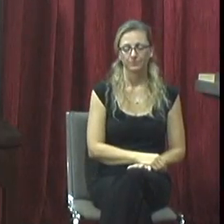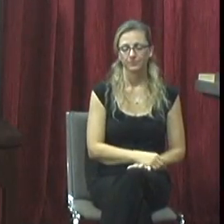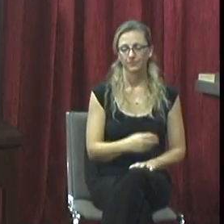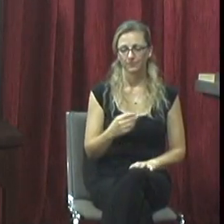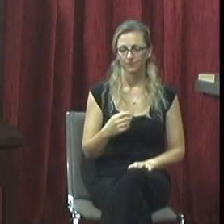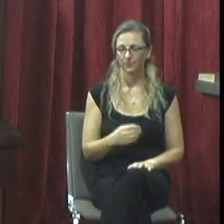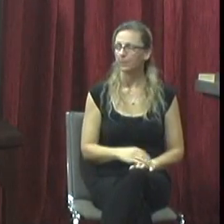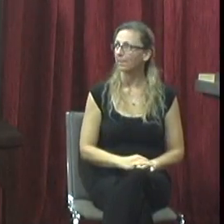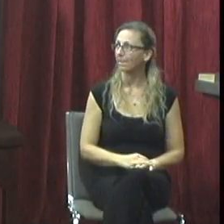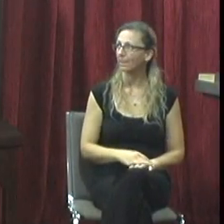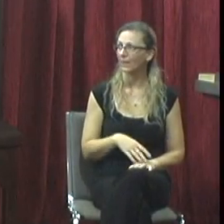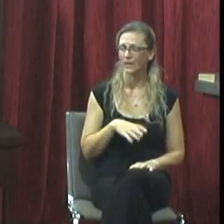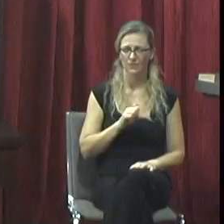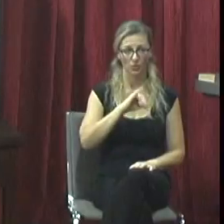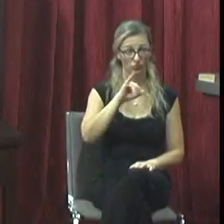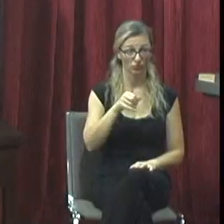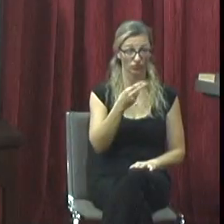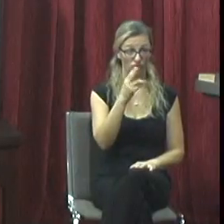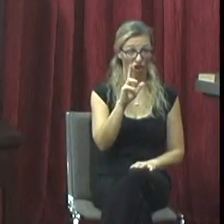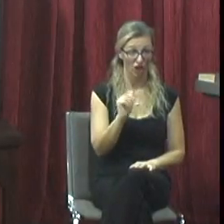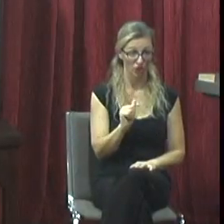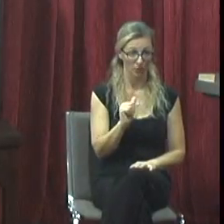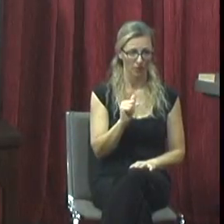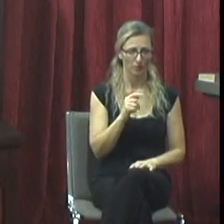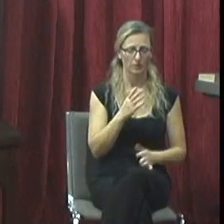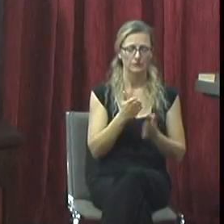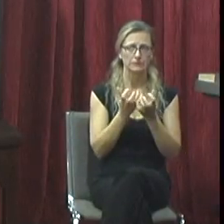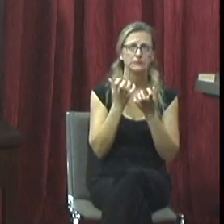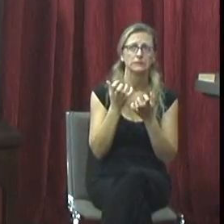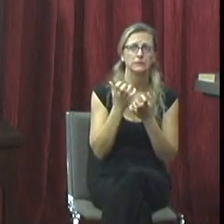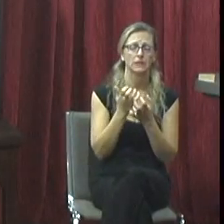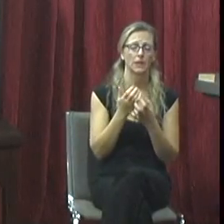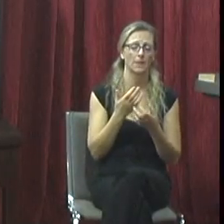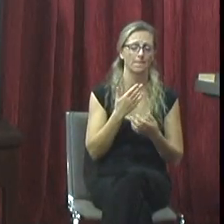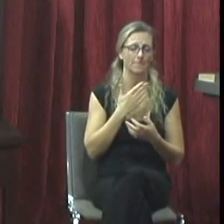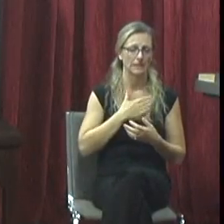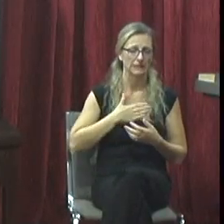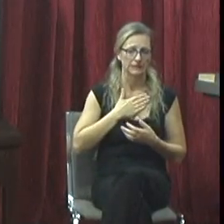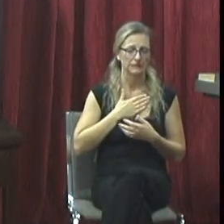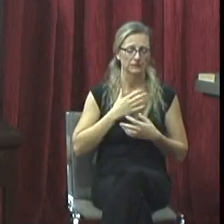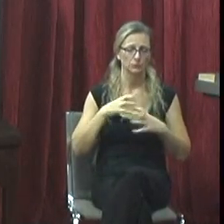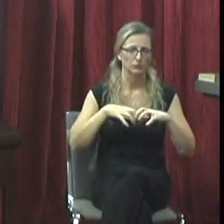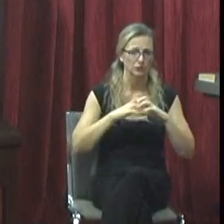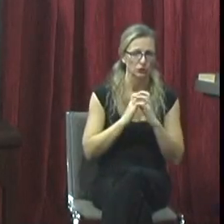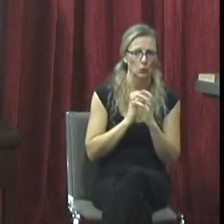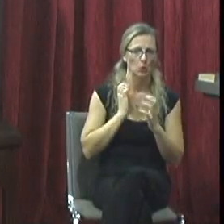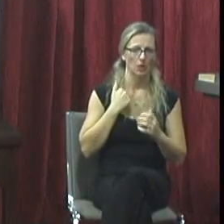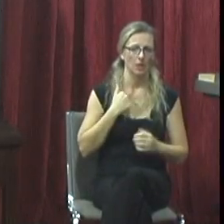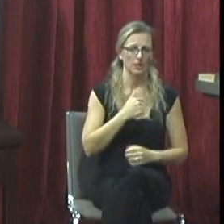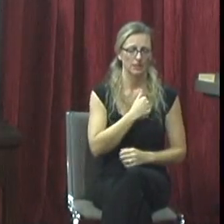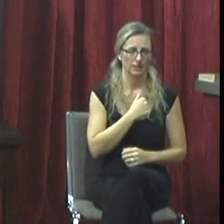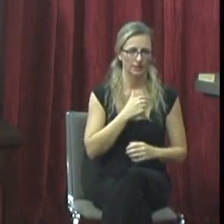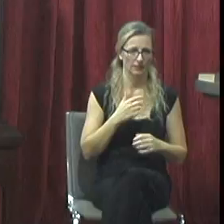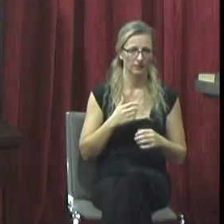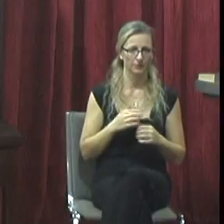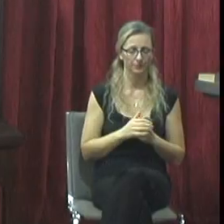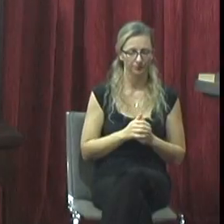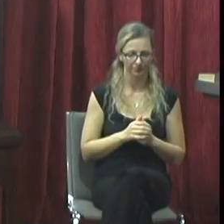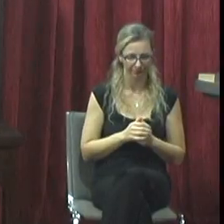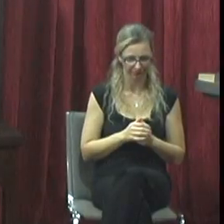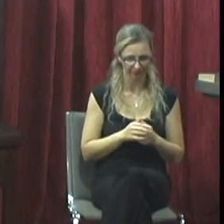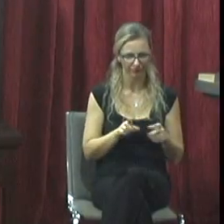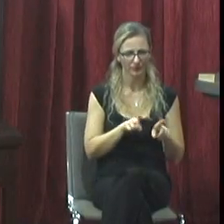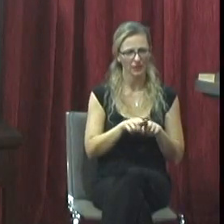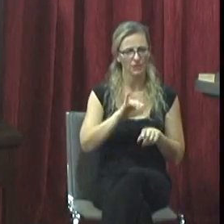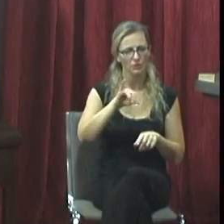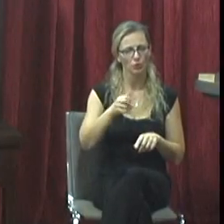together. So he was pleading with God to restore Israel's courage. And also notice that he's praying the way his mentor